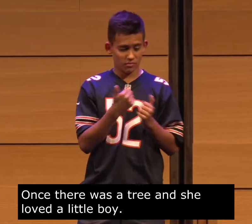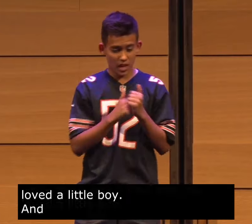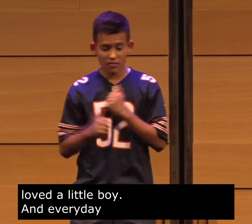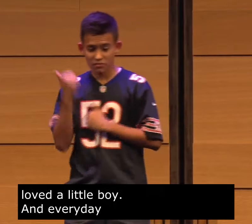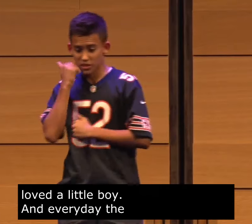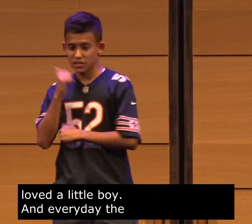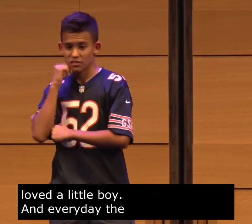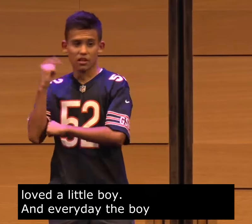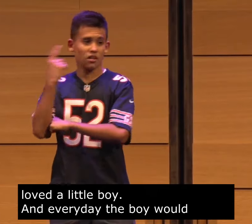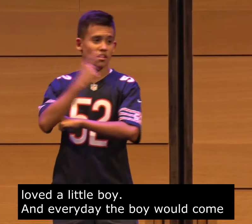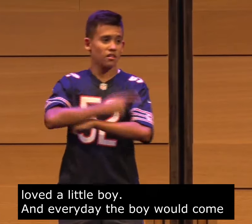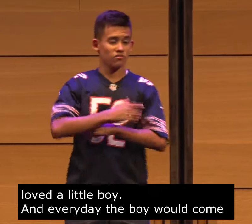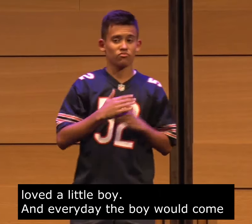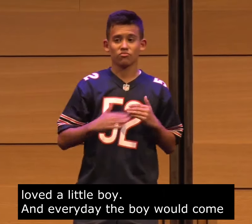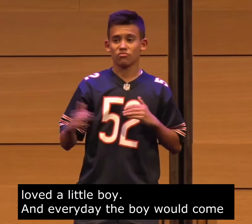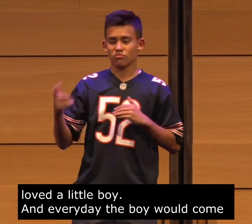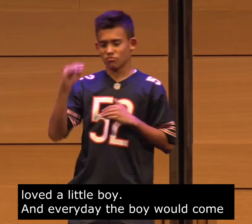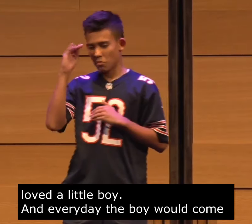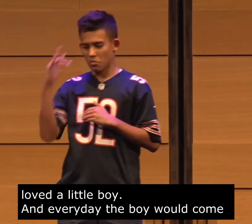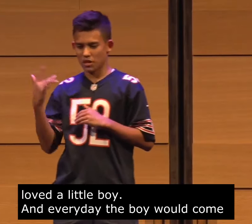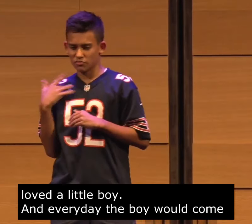And every day the boy would come.